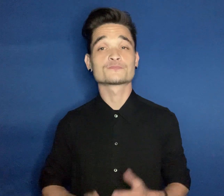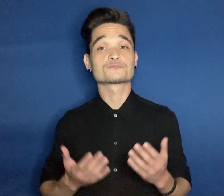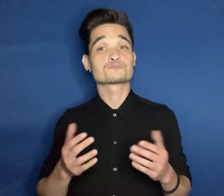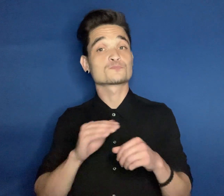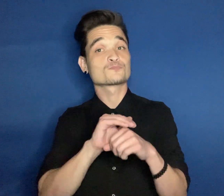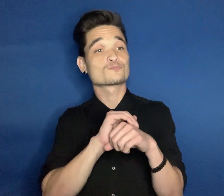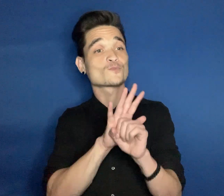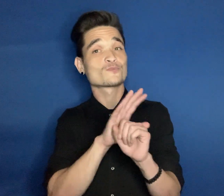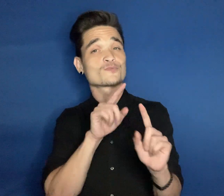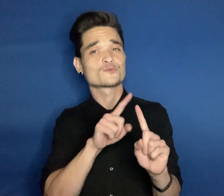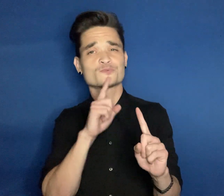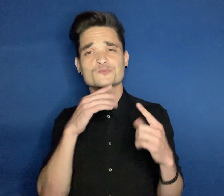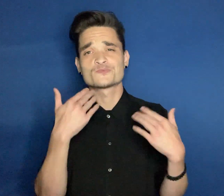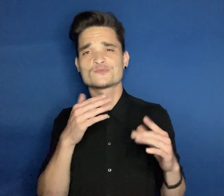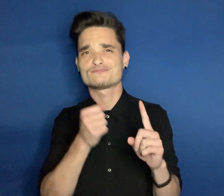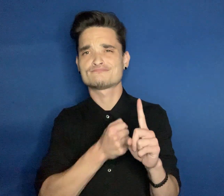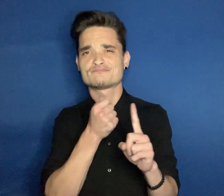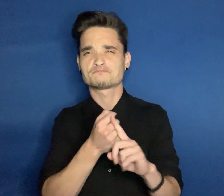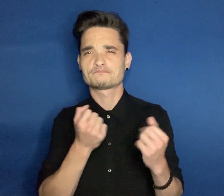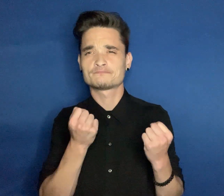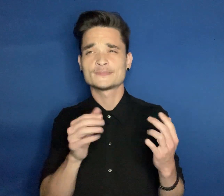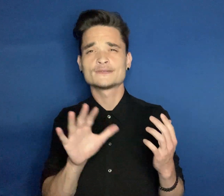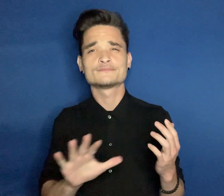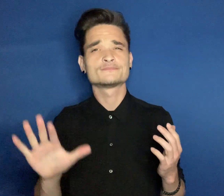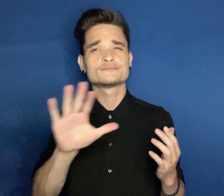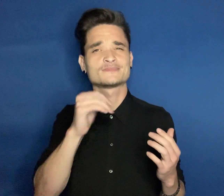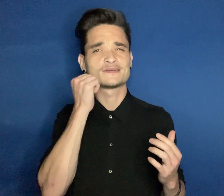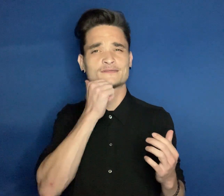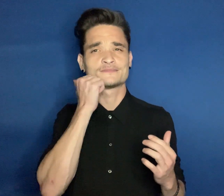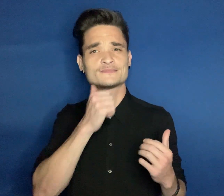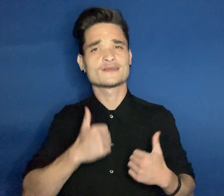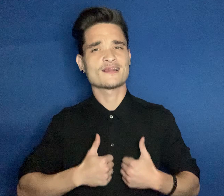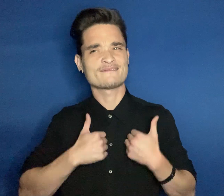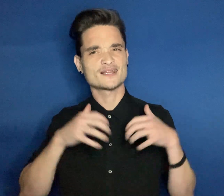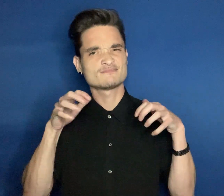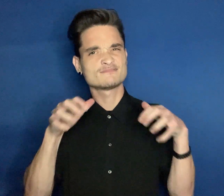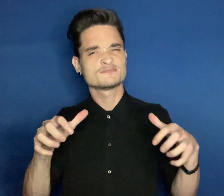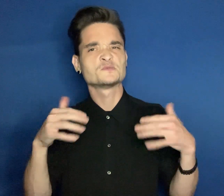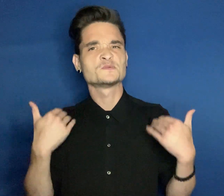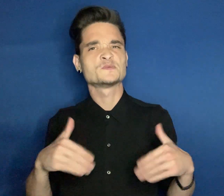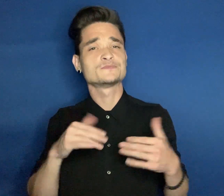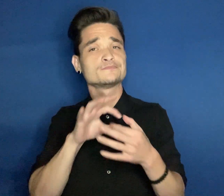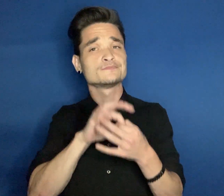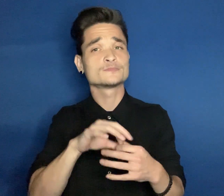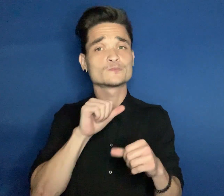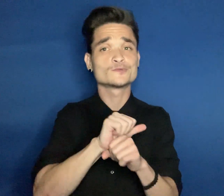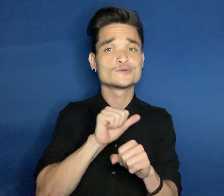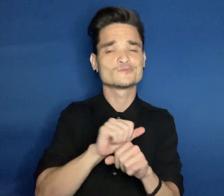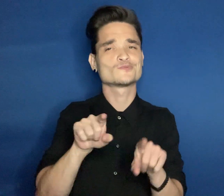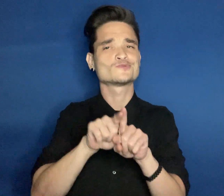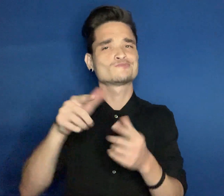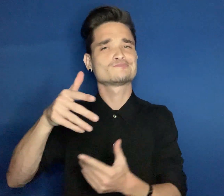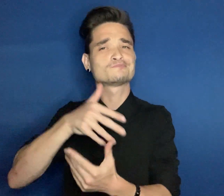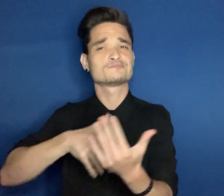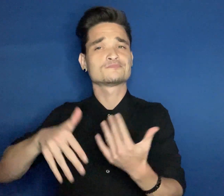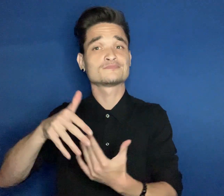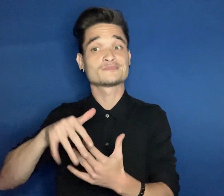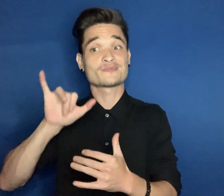The COVID-19 pandemic has changed a lot about how we live, how we work, and how we interact in our daily lives. As a result,